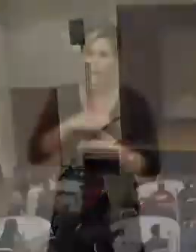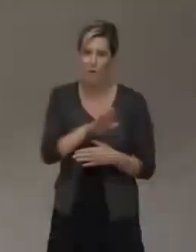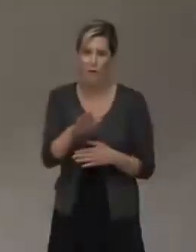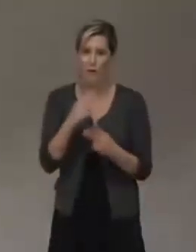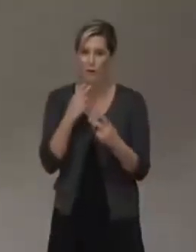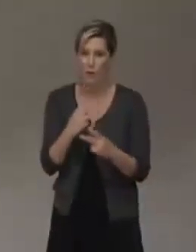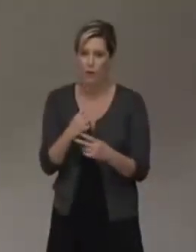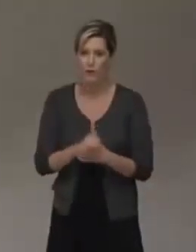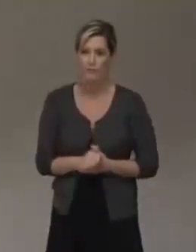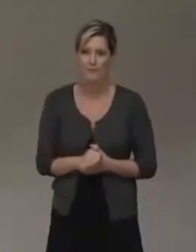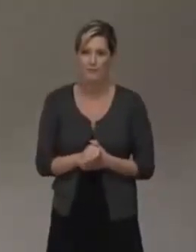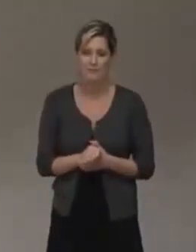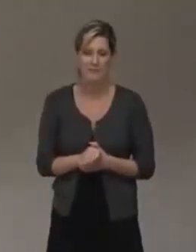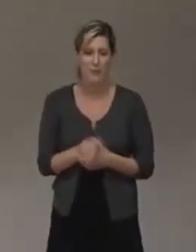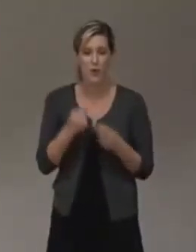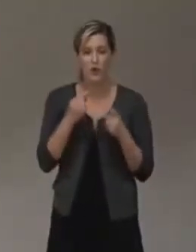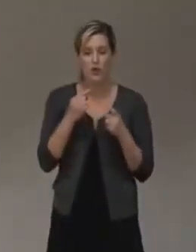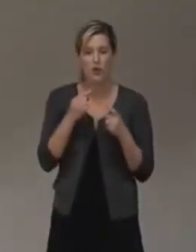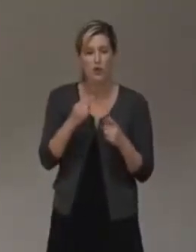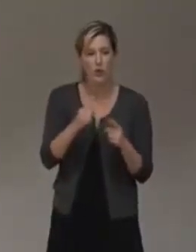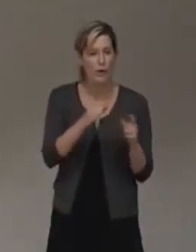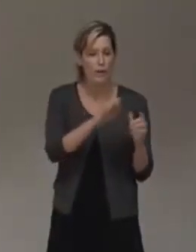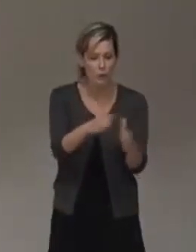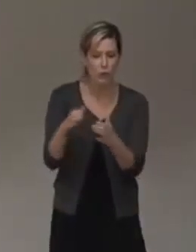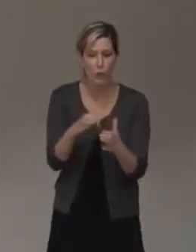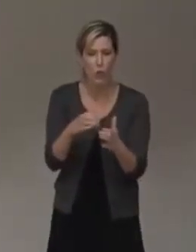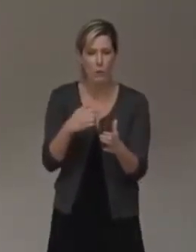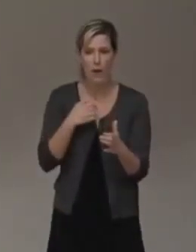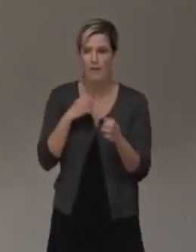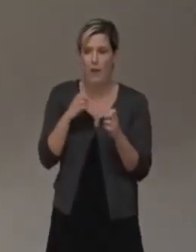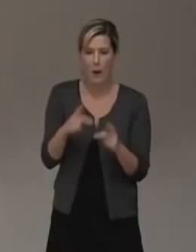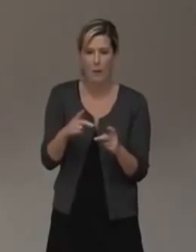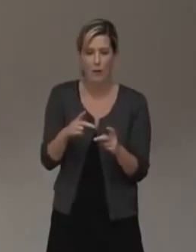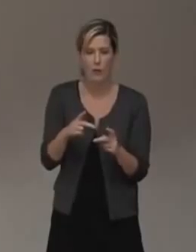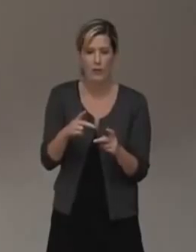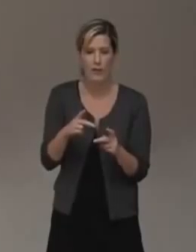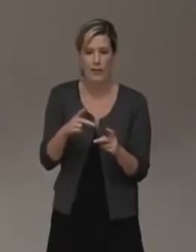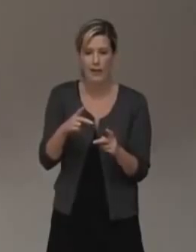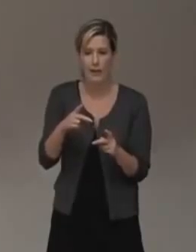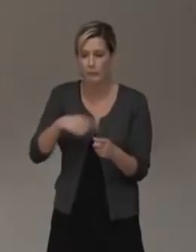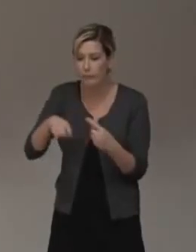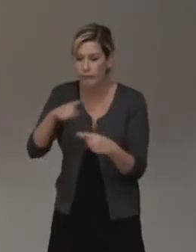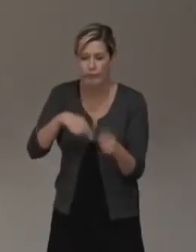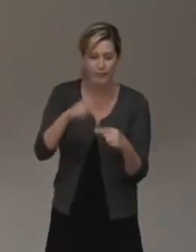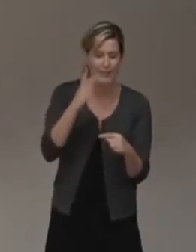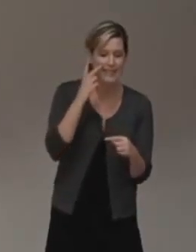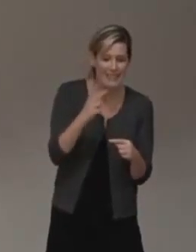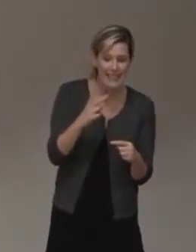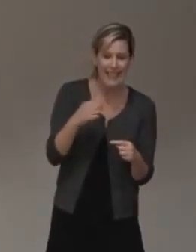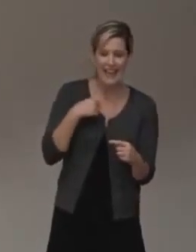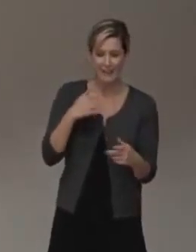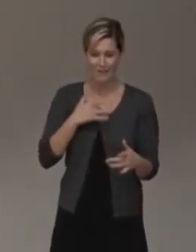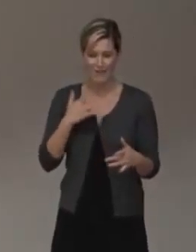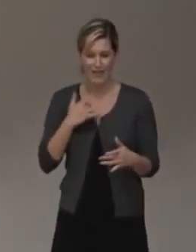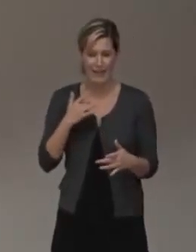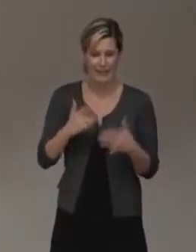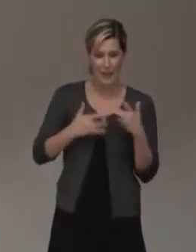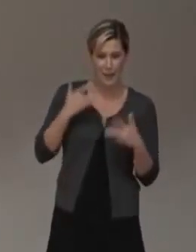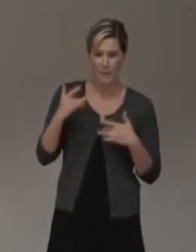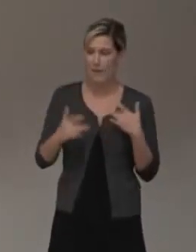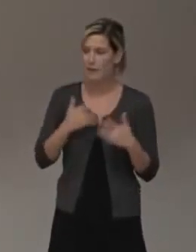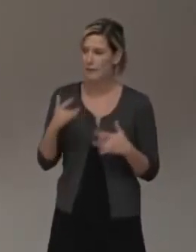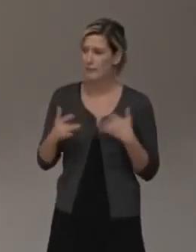voice. During the sessions, I had an opportunity to walk around, and I could feel the heat in the rooms. I could feel the excitement. I could feel